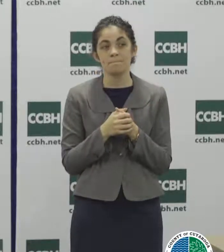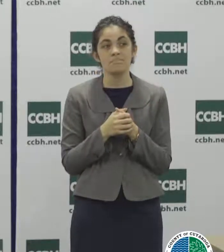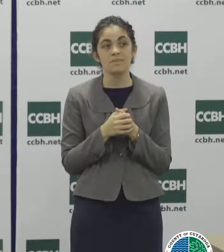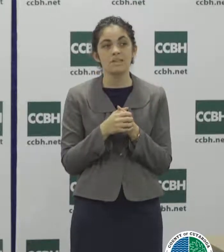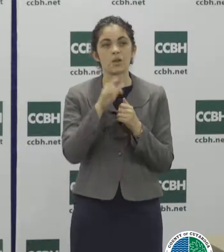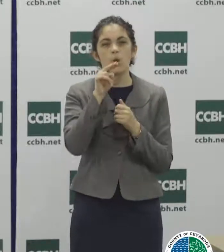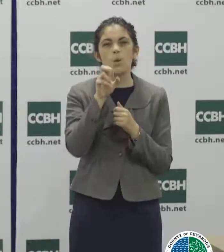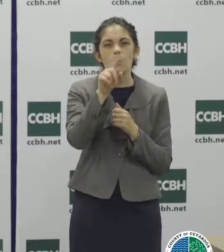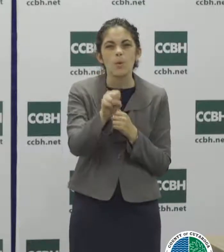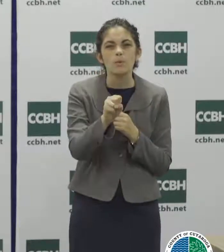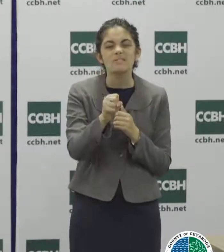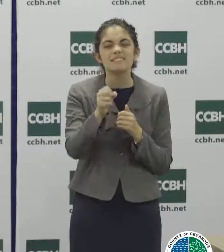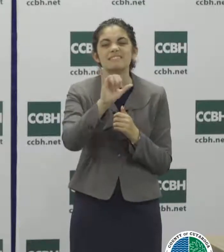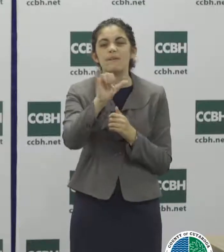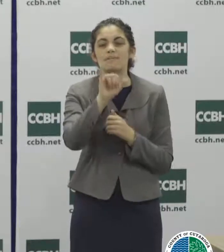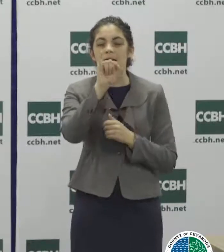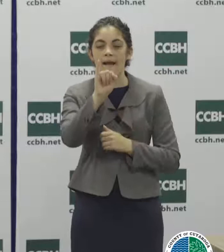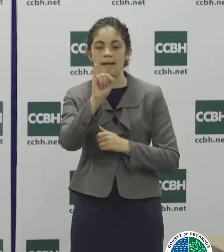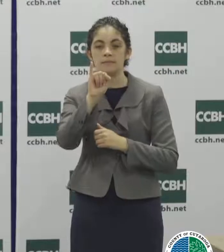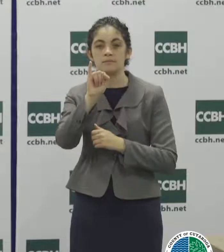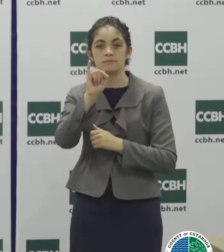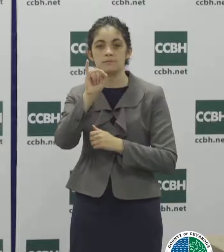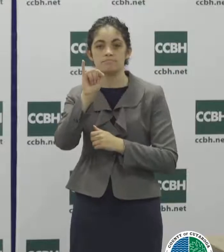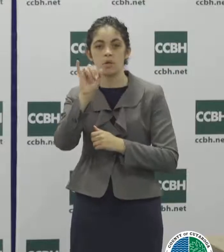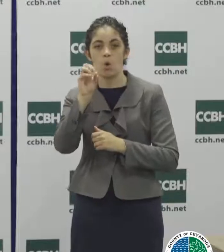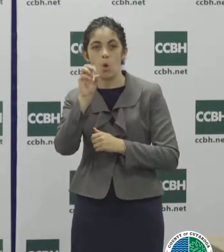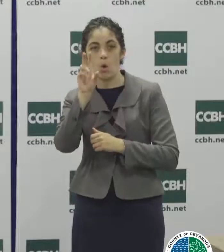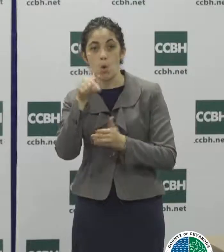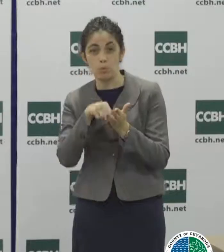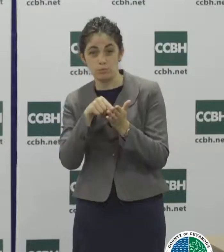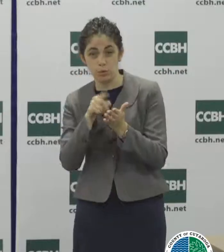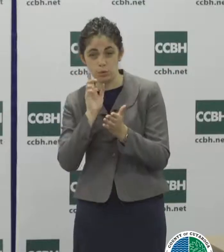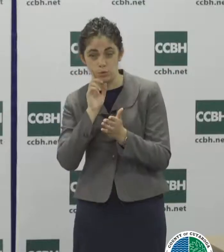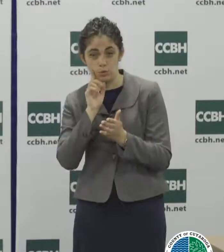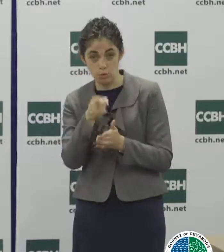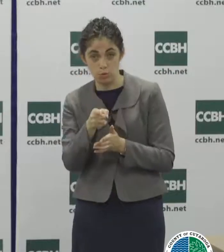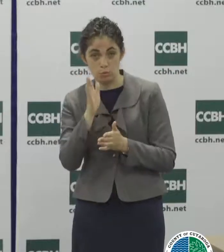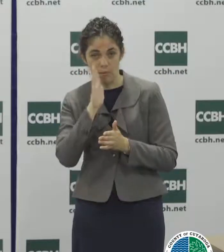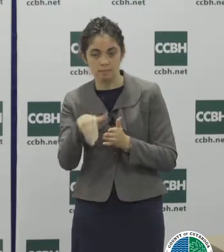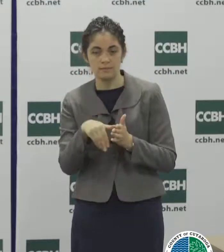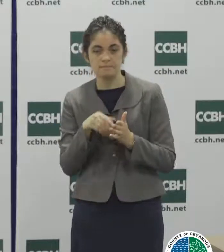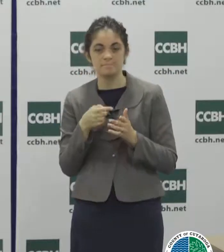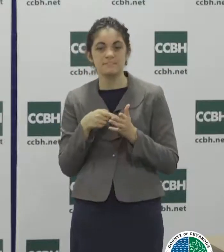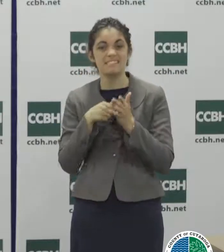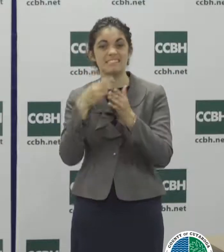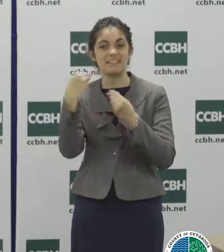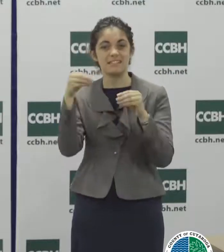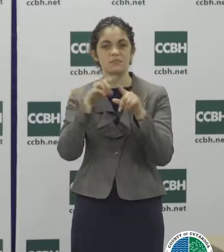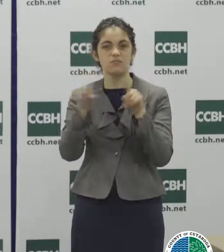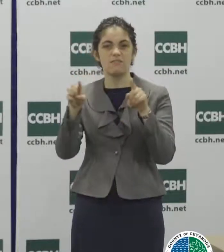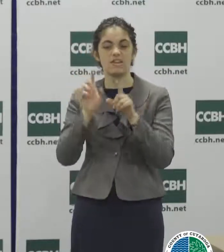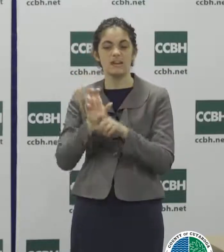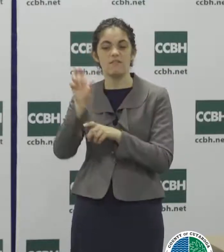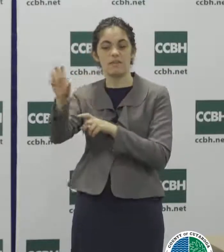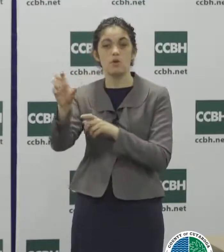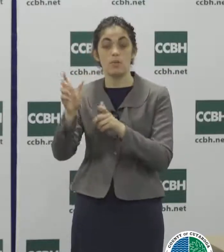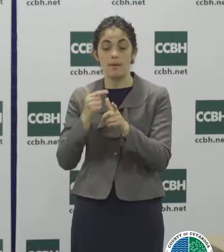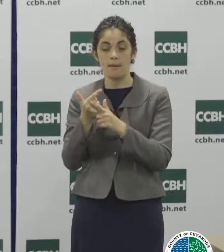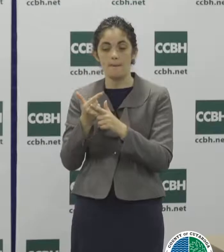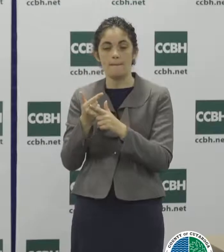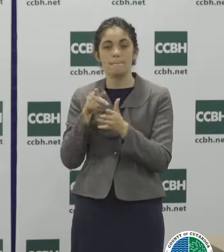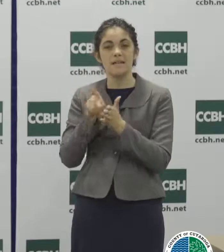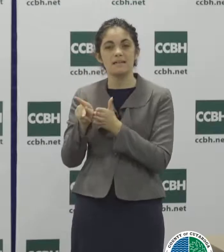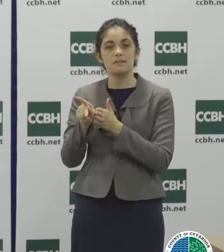A note's like an IOU. The city sells those notes to investors and pays them interest